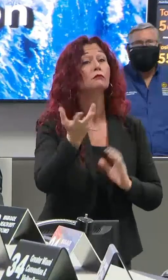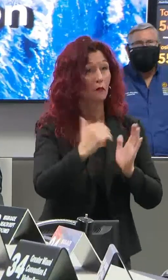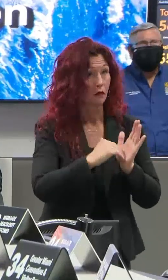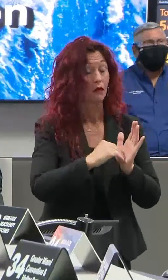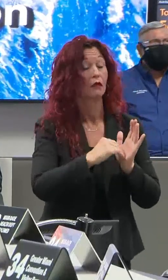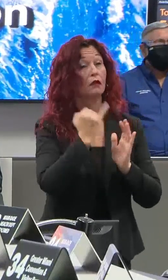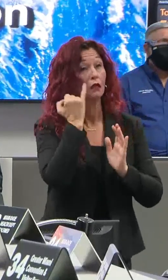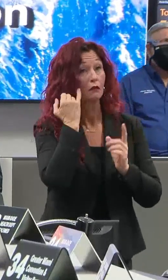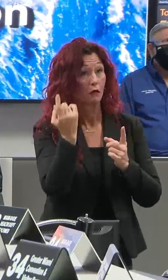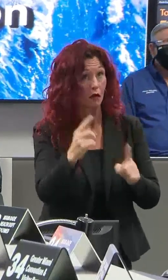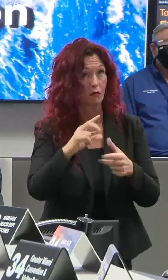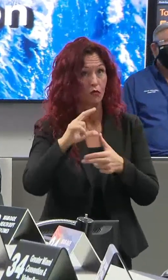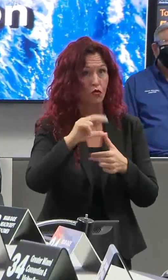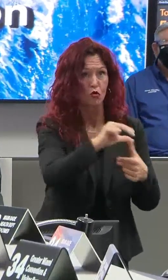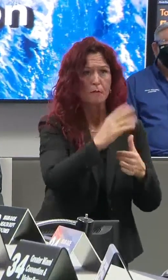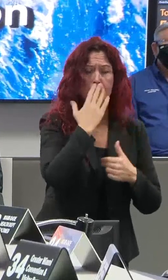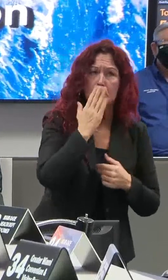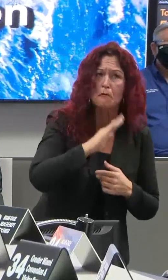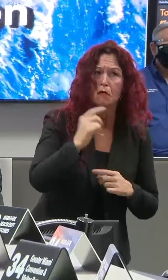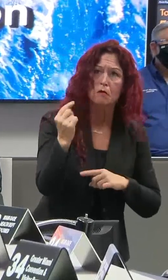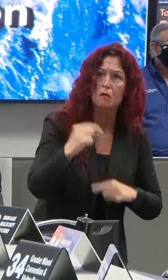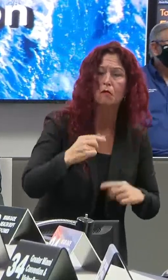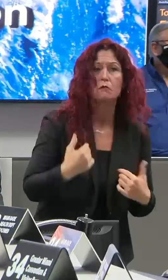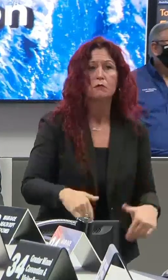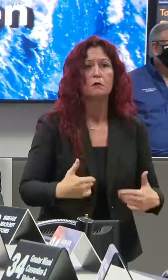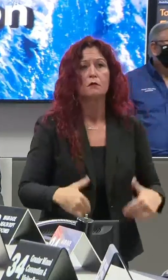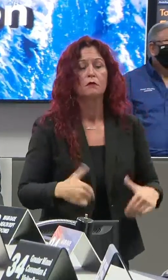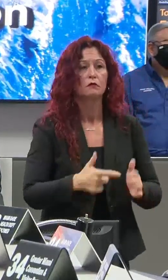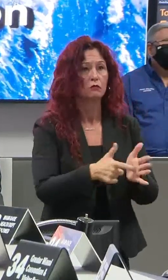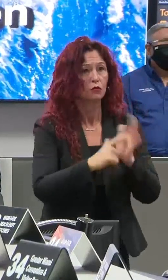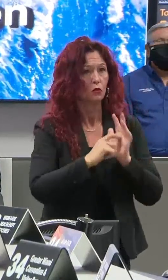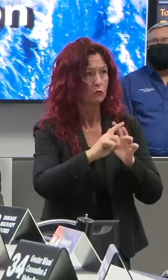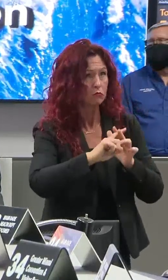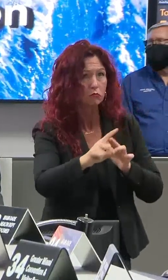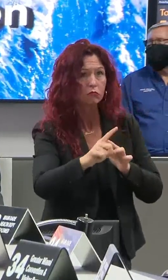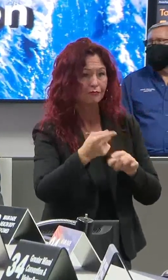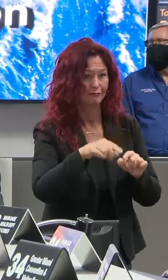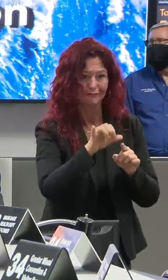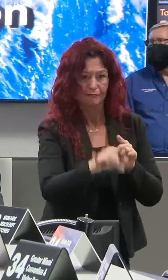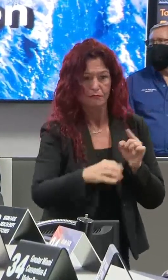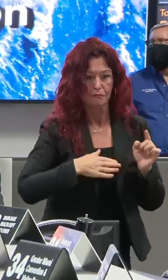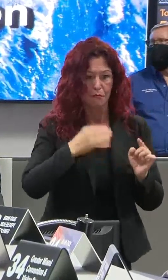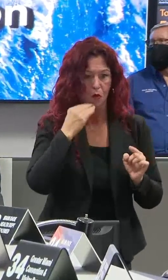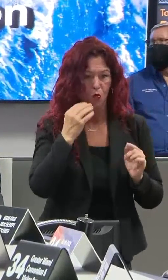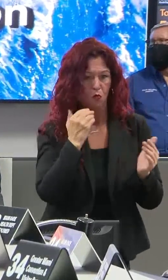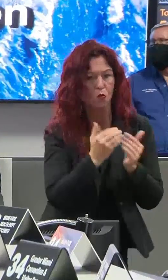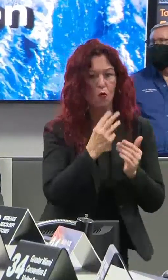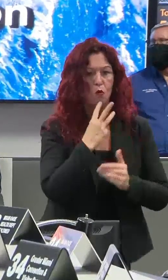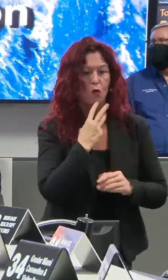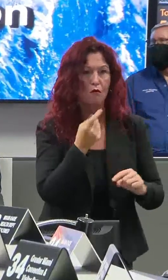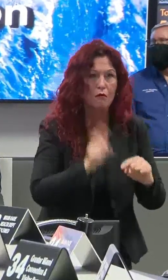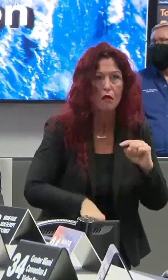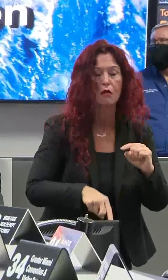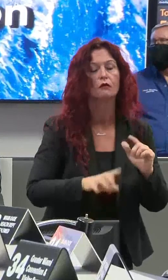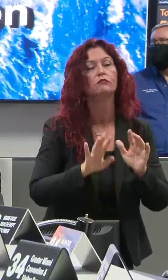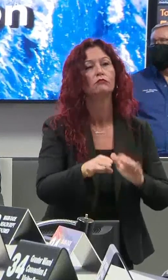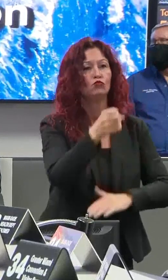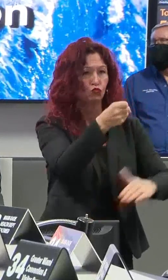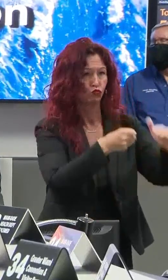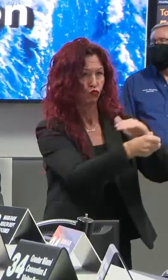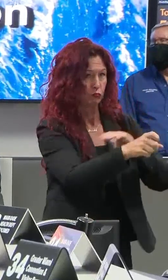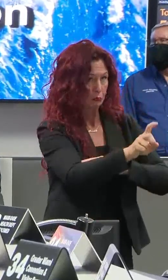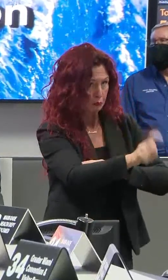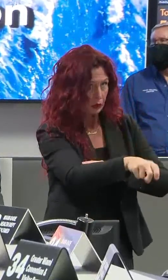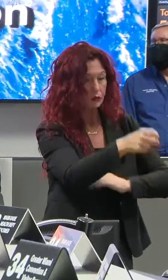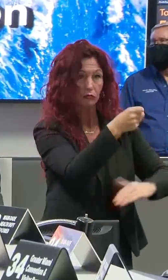residents first. If you're going to evacuate because you live in a storm surge evacuation zone, you only need to travel a couple dozen miles